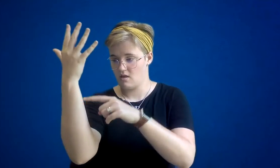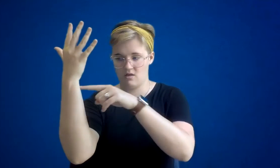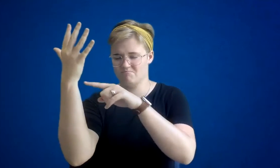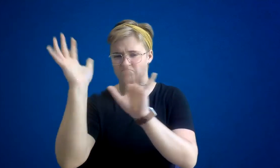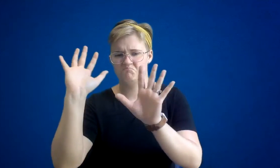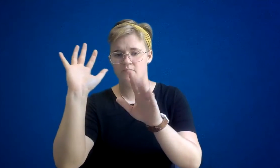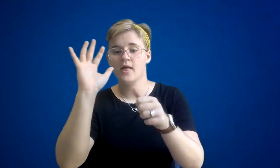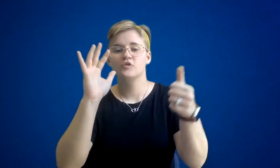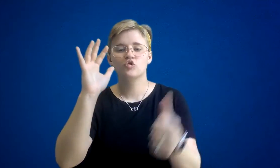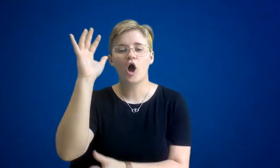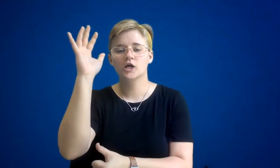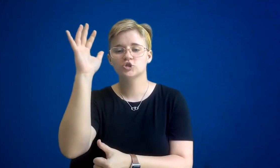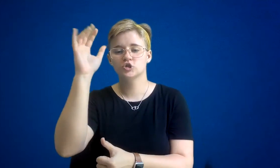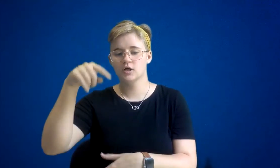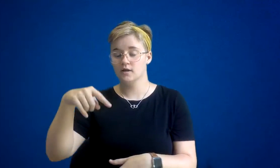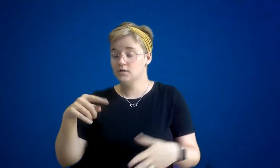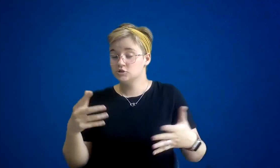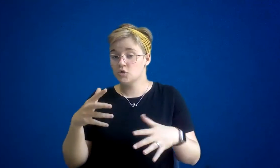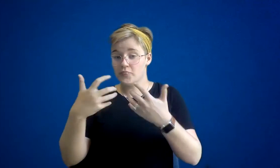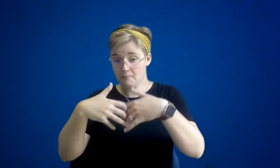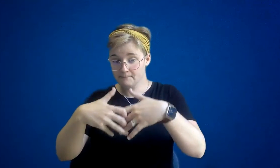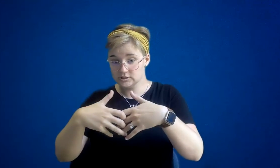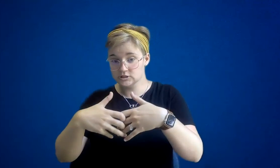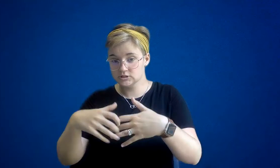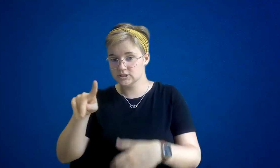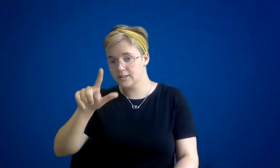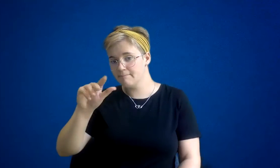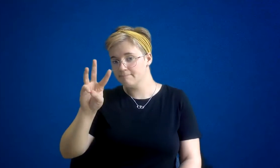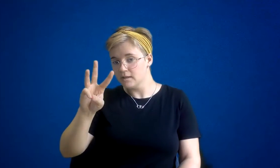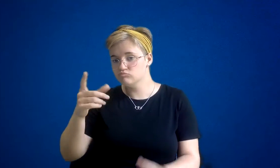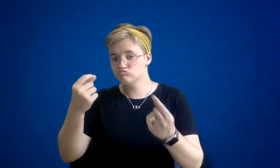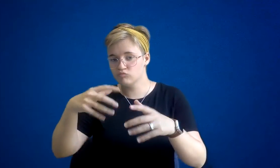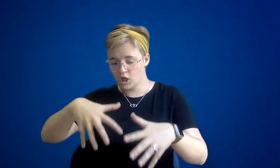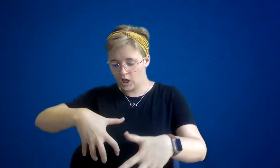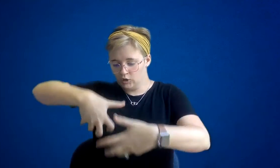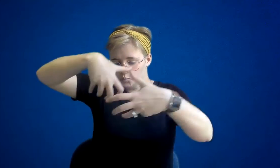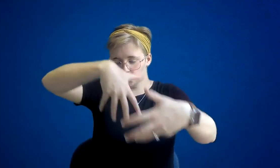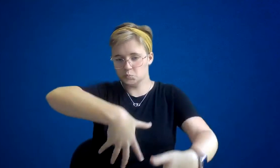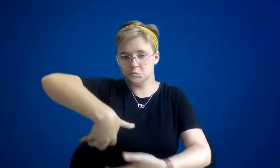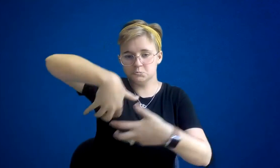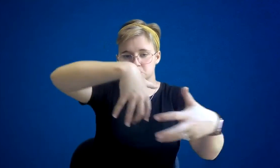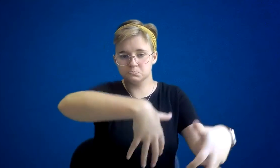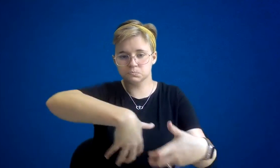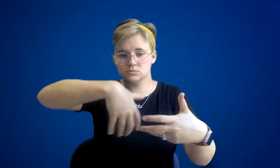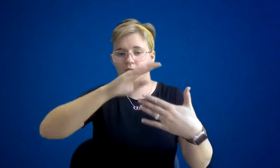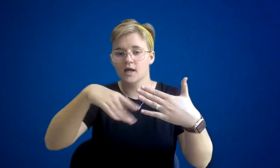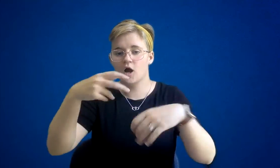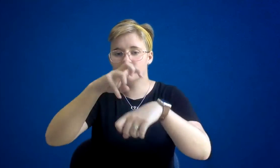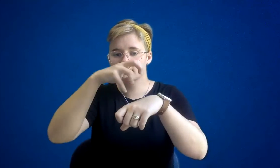The plow digs up the plants and churns the potatoes to the surface, where they can be picked up and put into sacks.